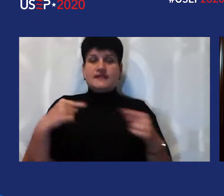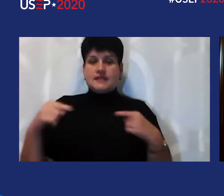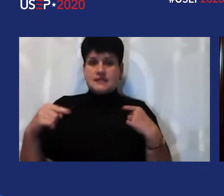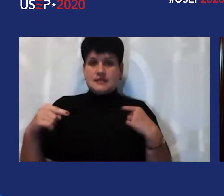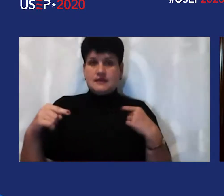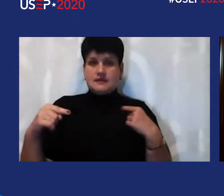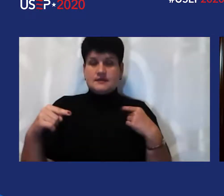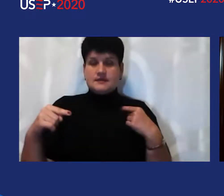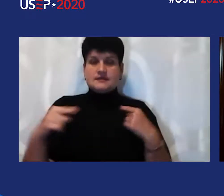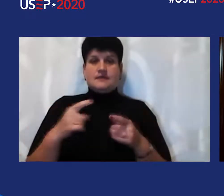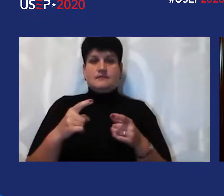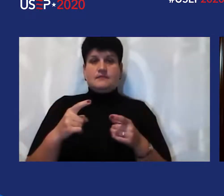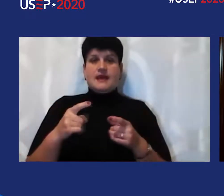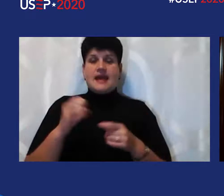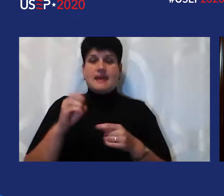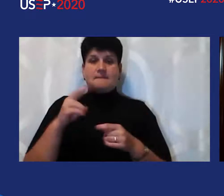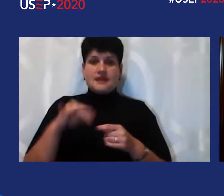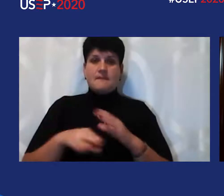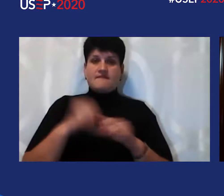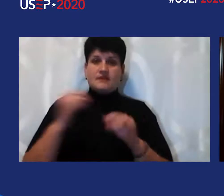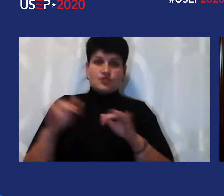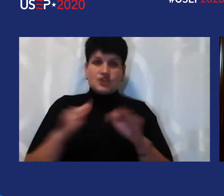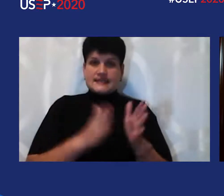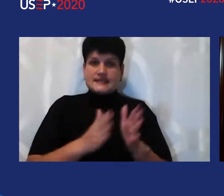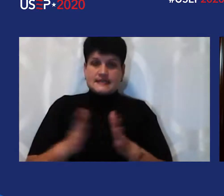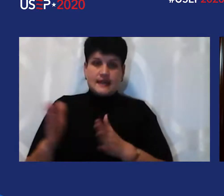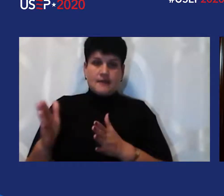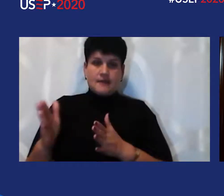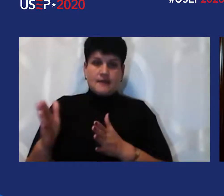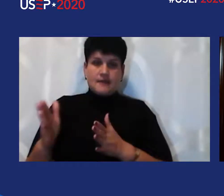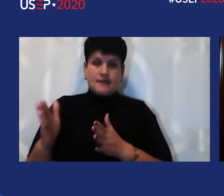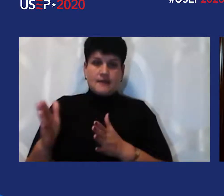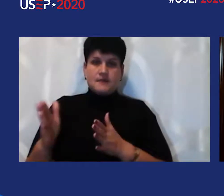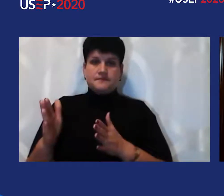next election cycles, but